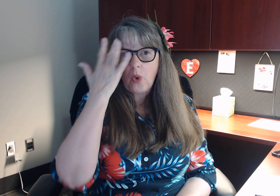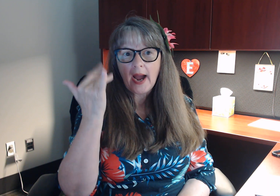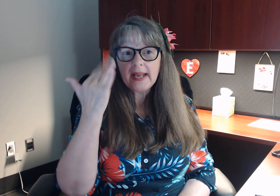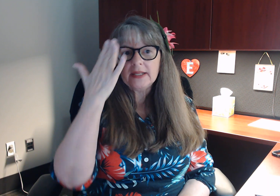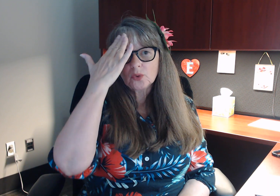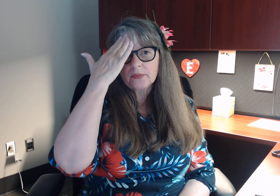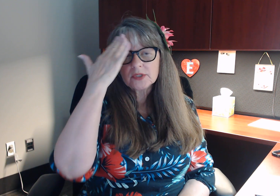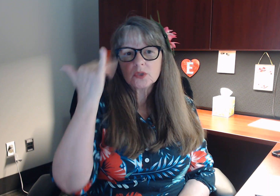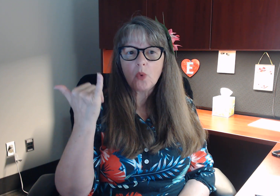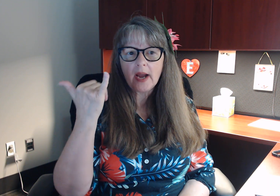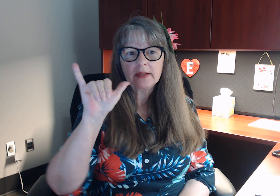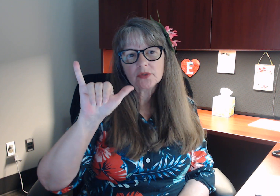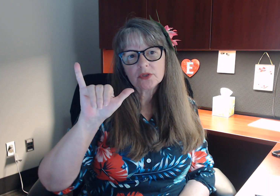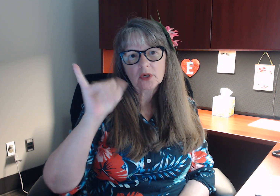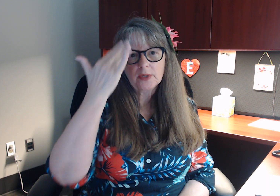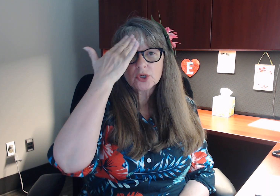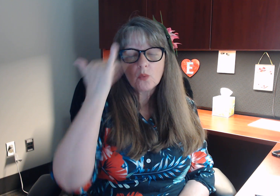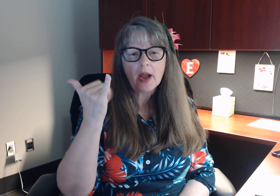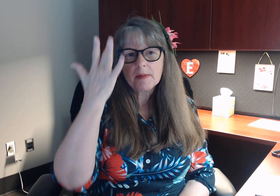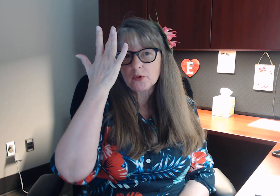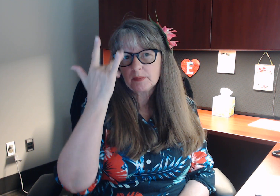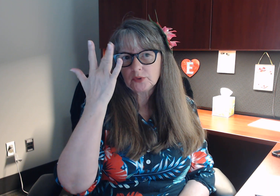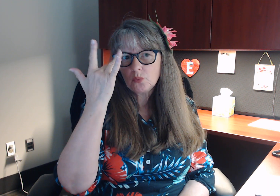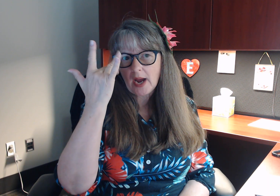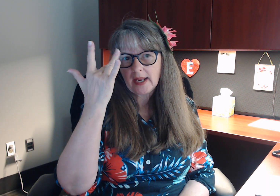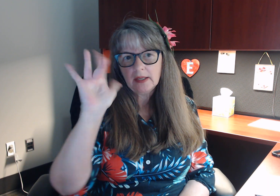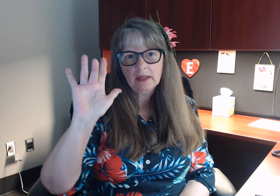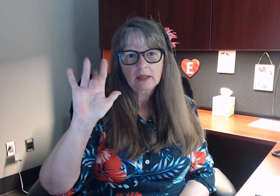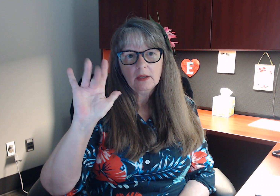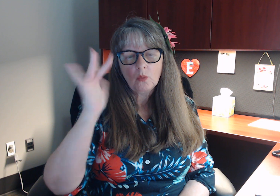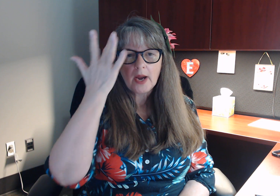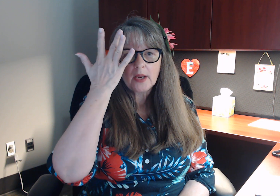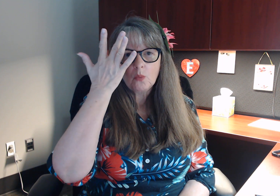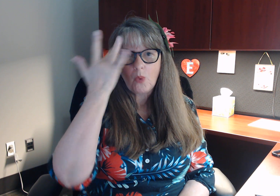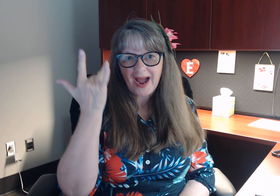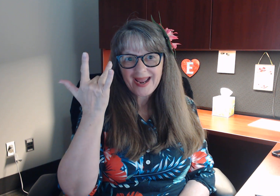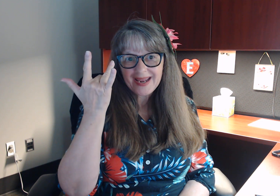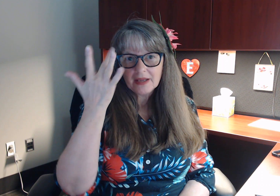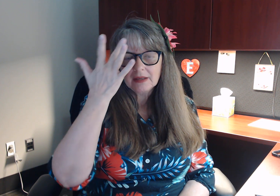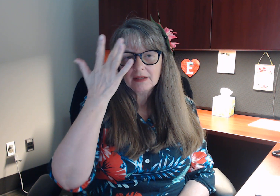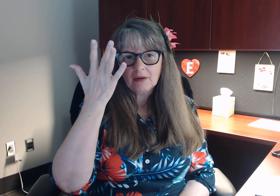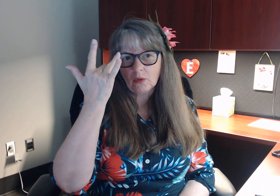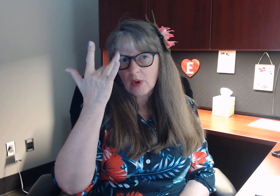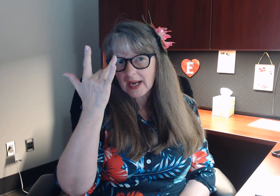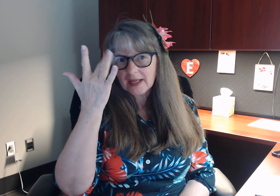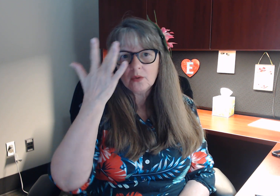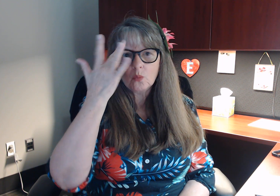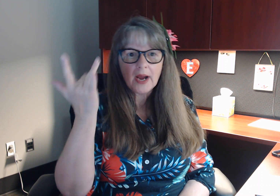Why? And so this is why. This is the original why, but most people do why. Why? Or why? Why? You'll